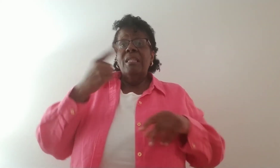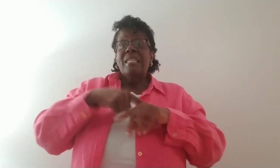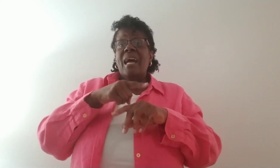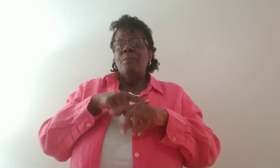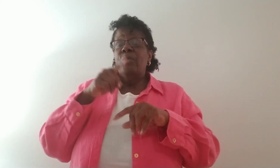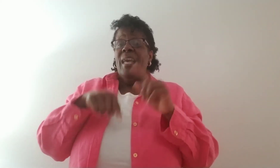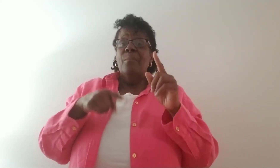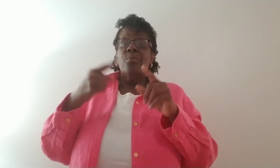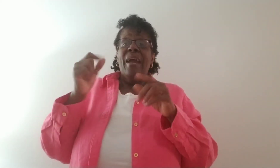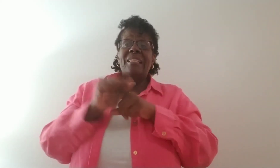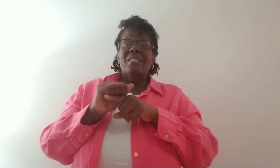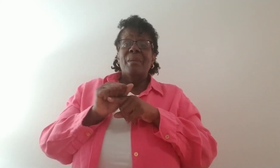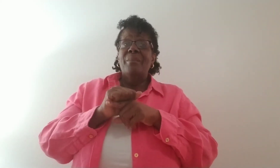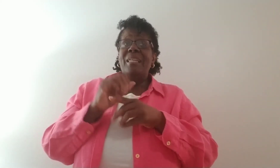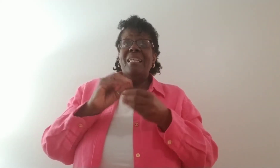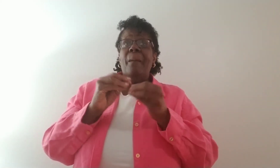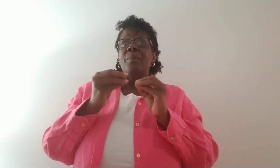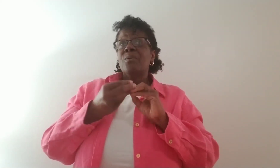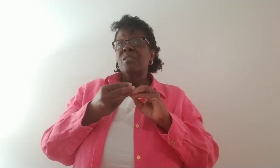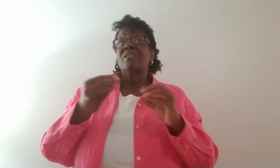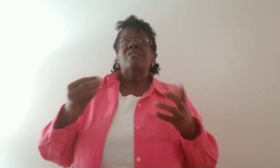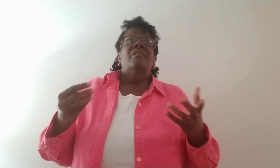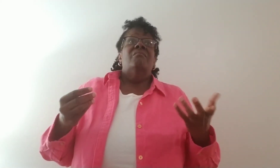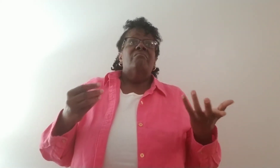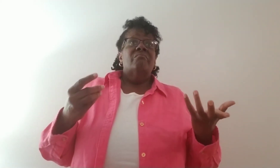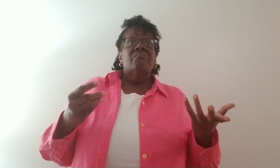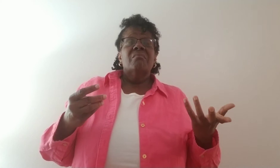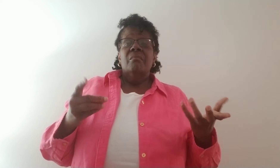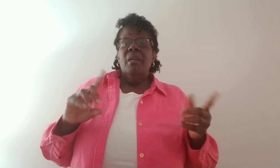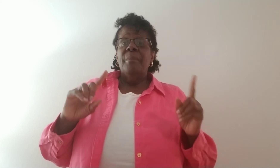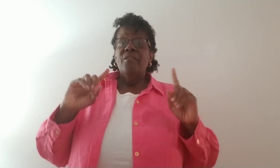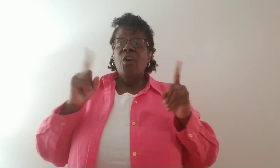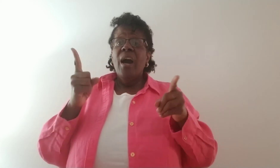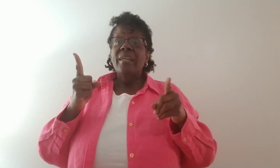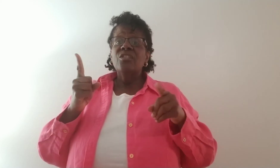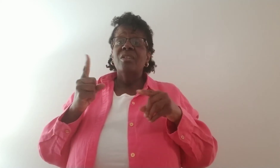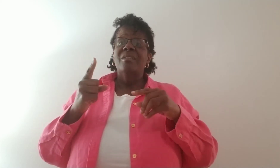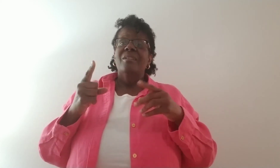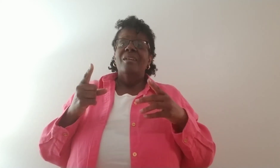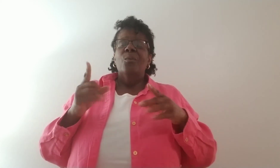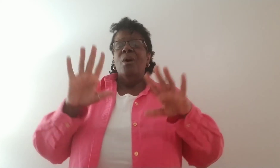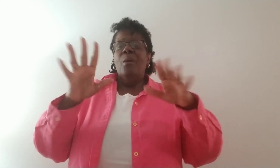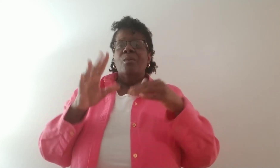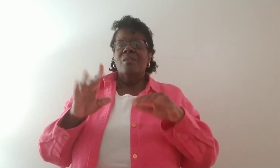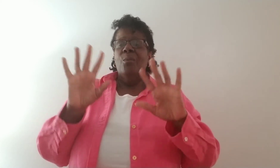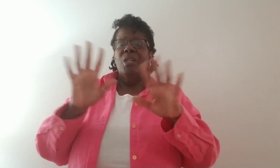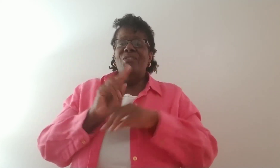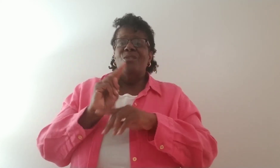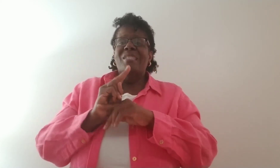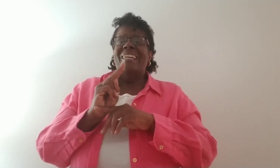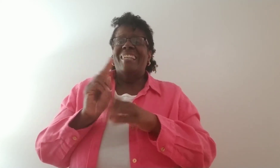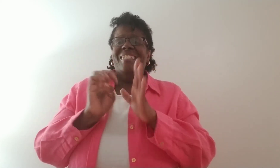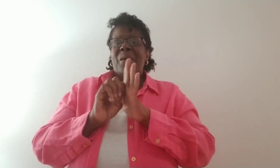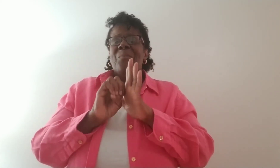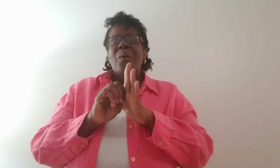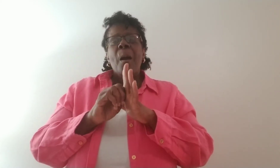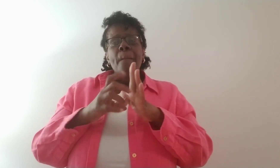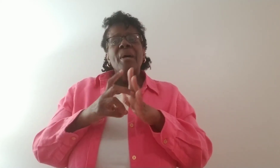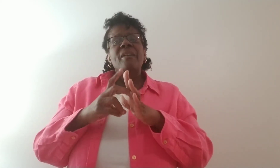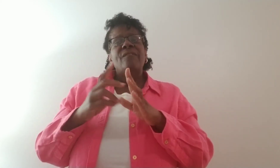time you can't practice maybe numbers is maybe you've gone, well, I won't even use that example. But for the